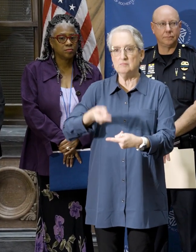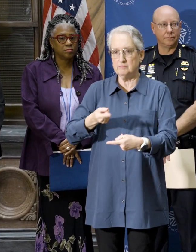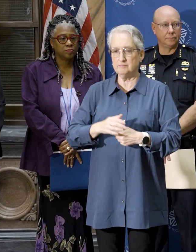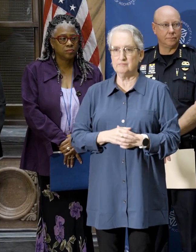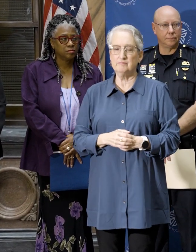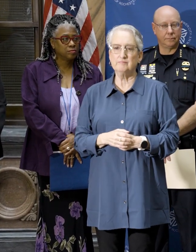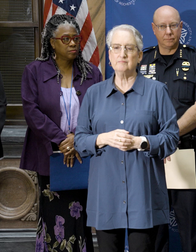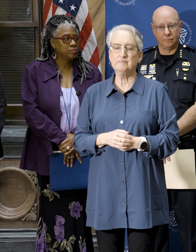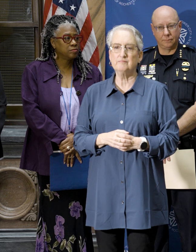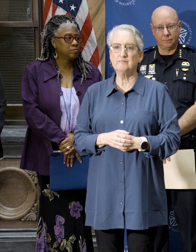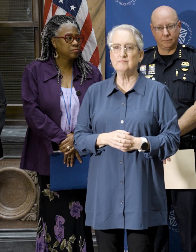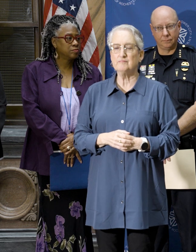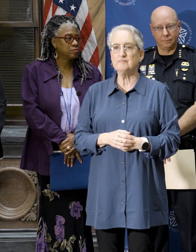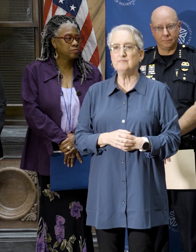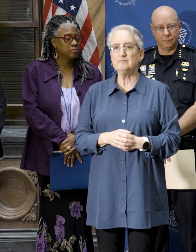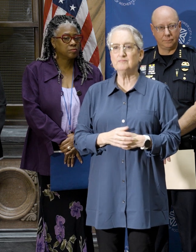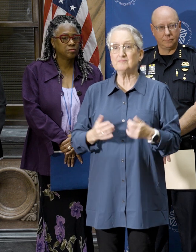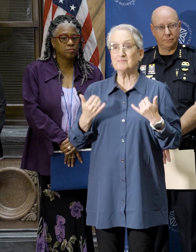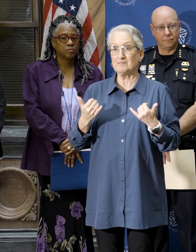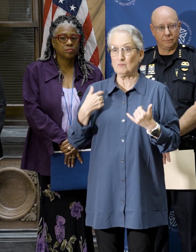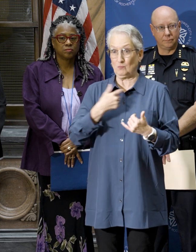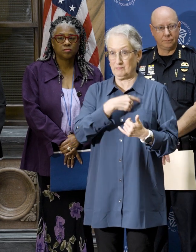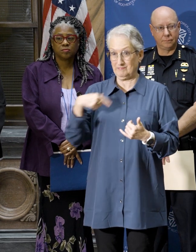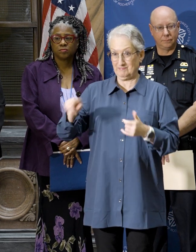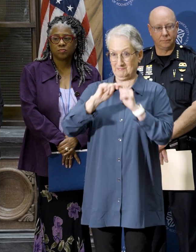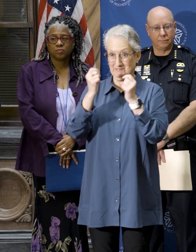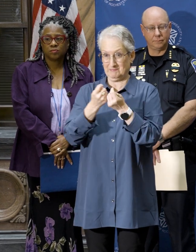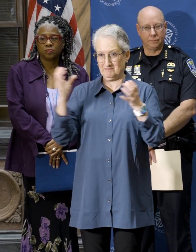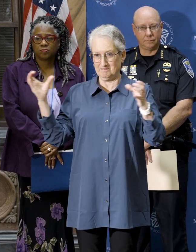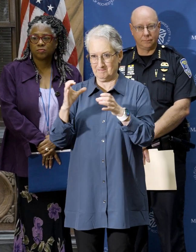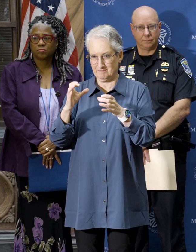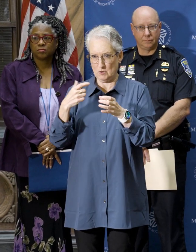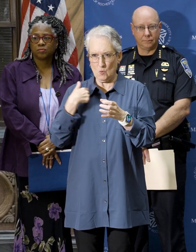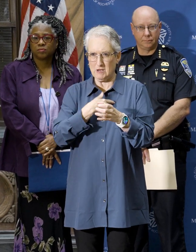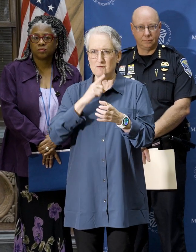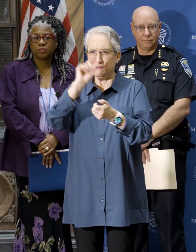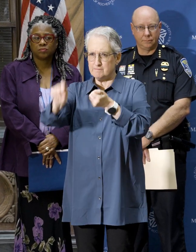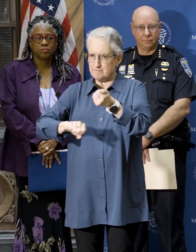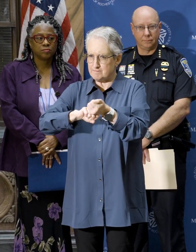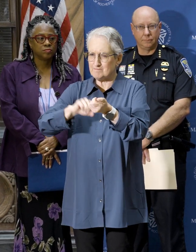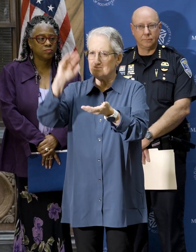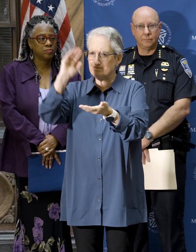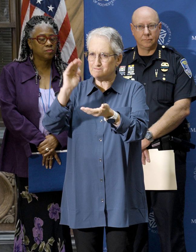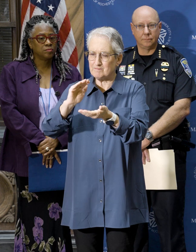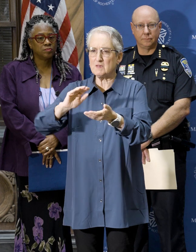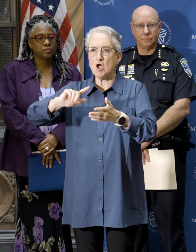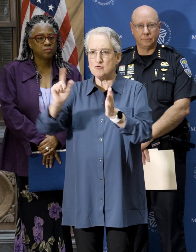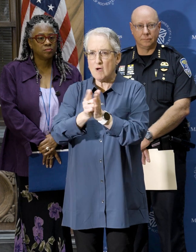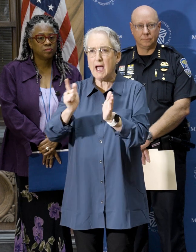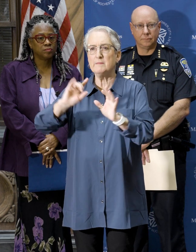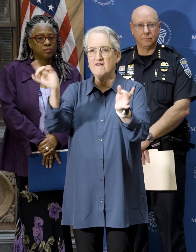demonstration that public safety and violence prevention remains in all hands on deck here at the City of Rochester. Nobody here